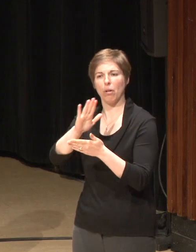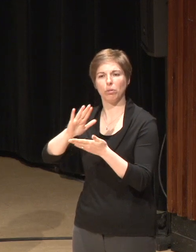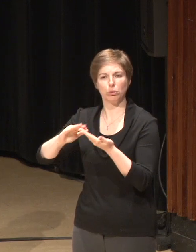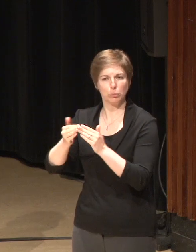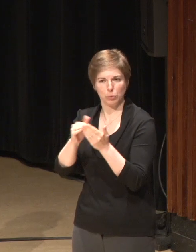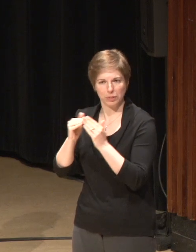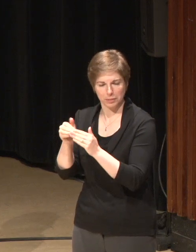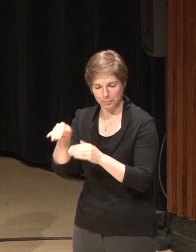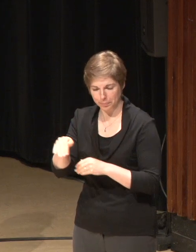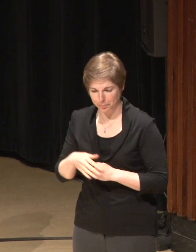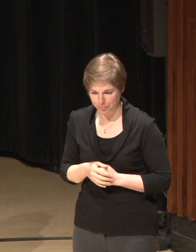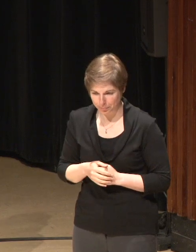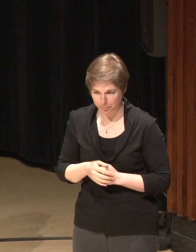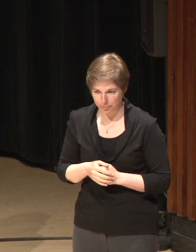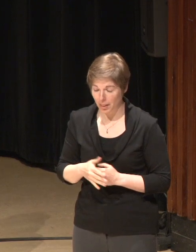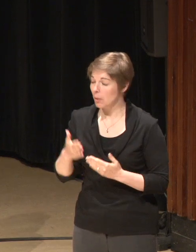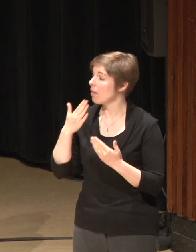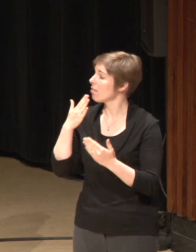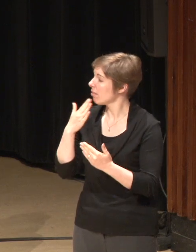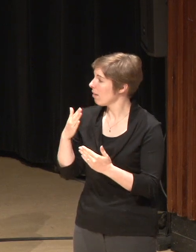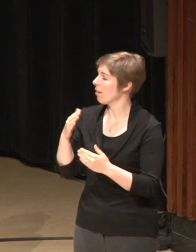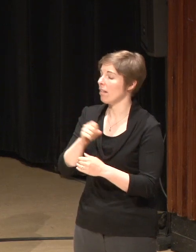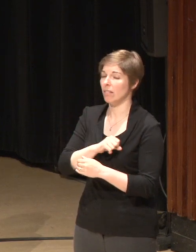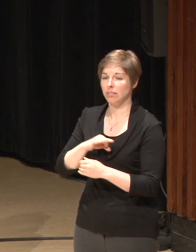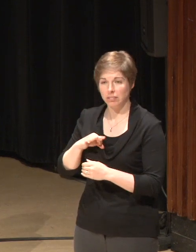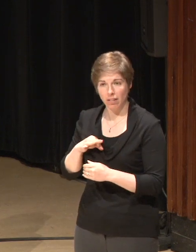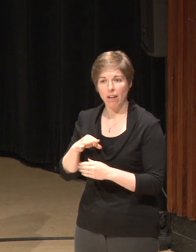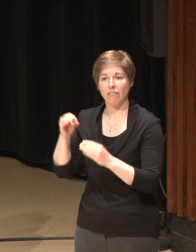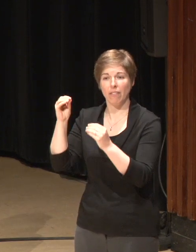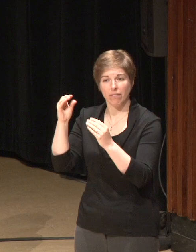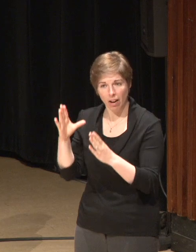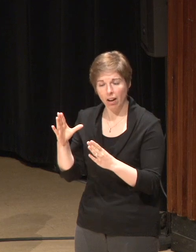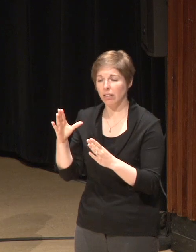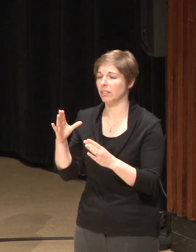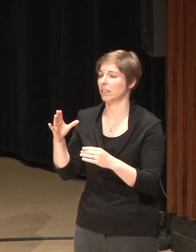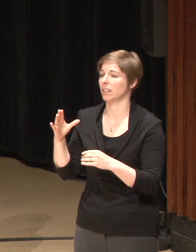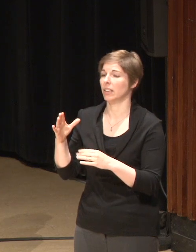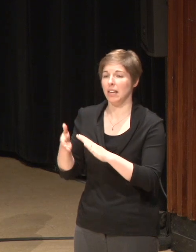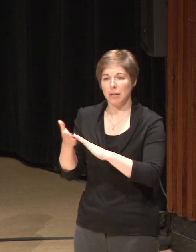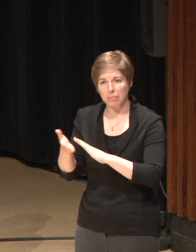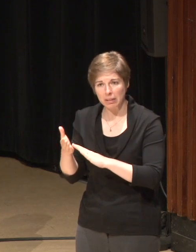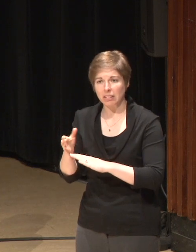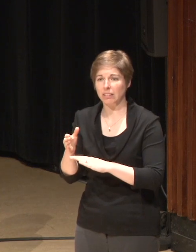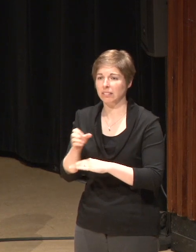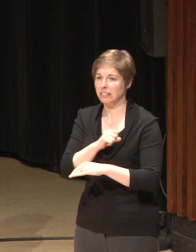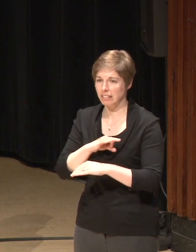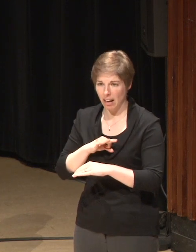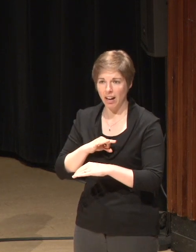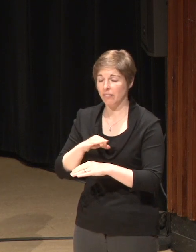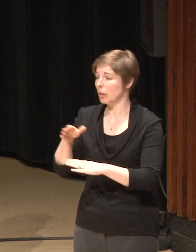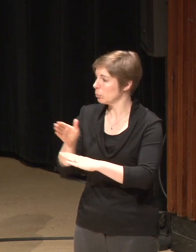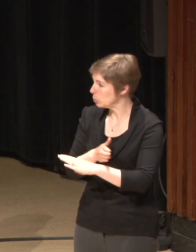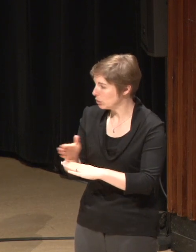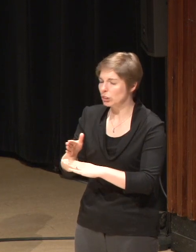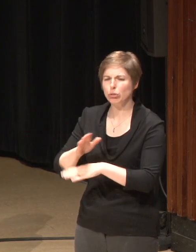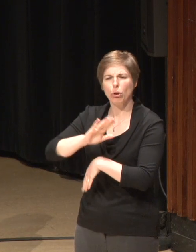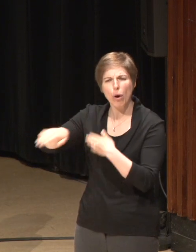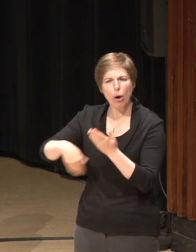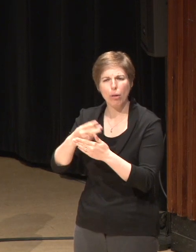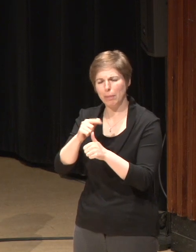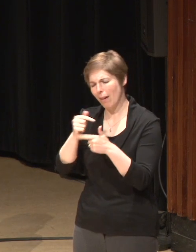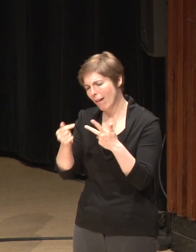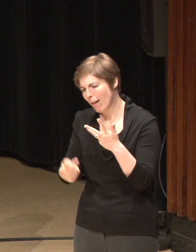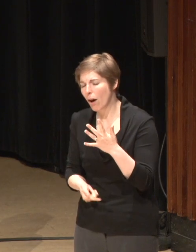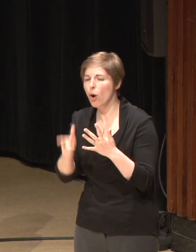this convocation, the committee members, the faculty, volunteers, the administrative staff, and again, our musicians.